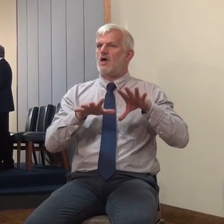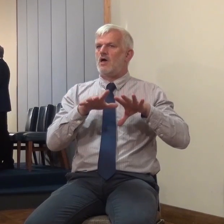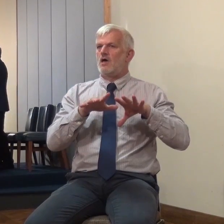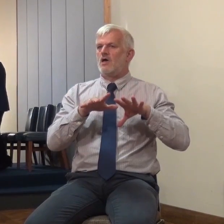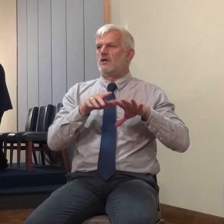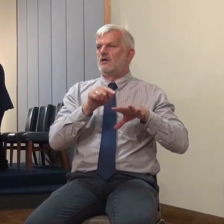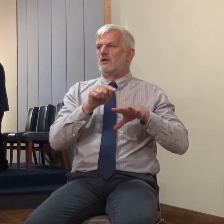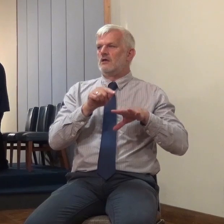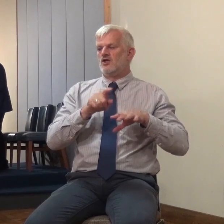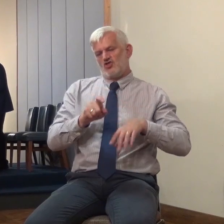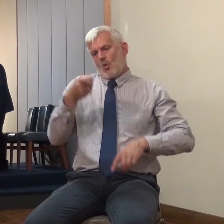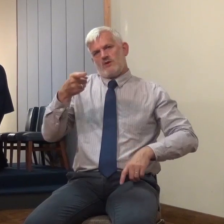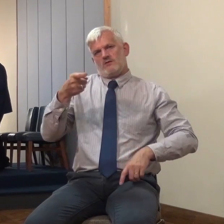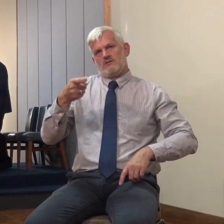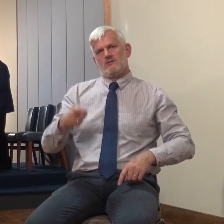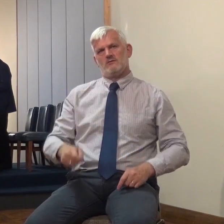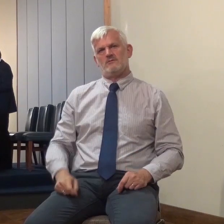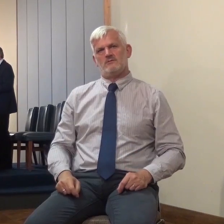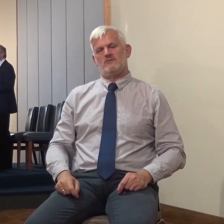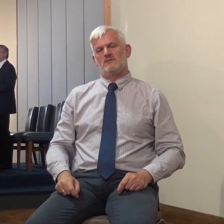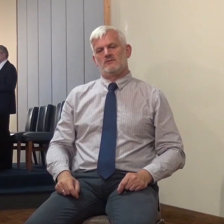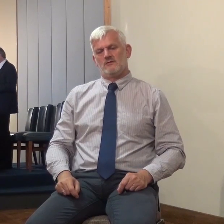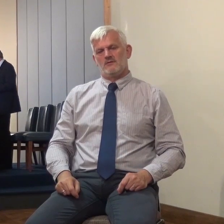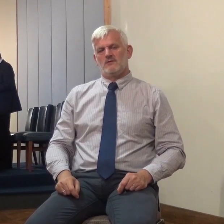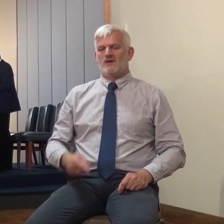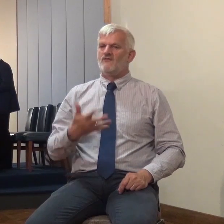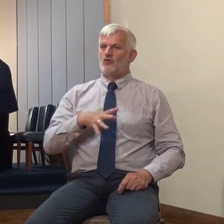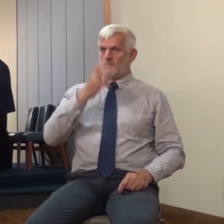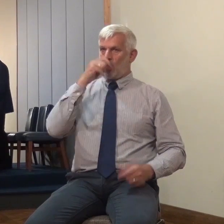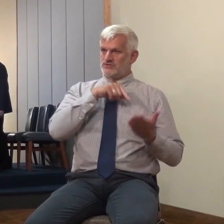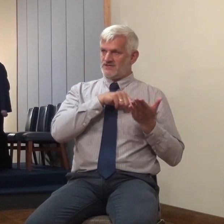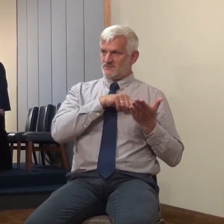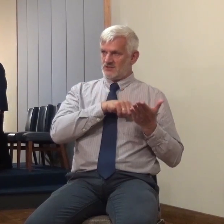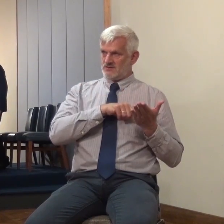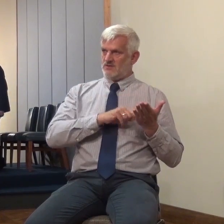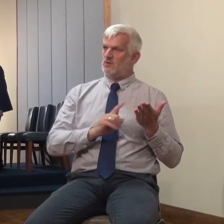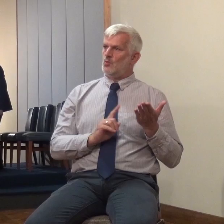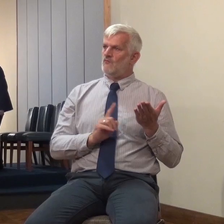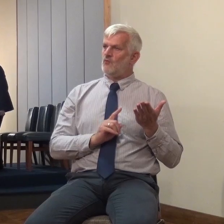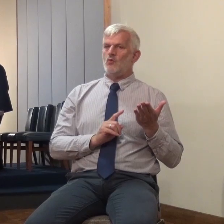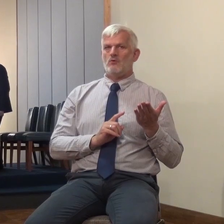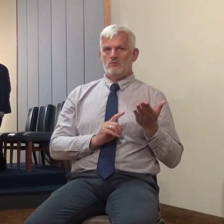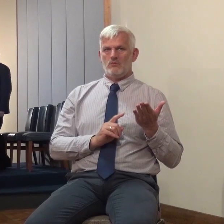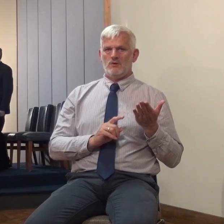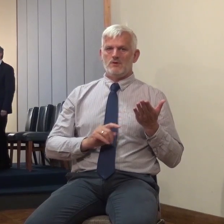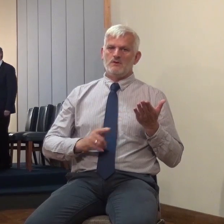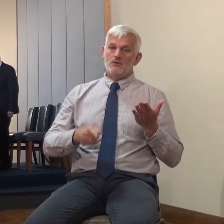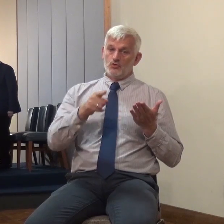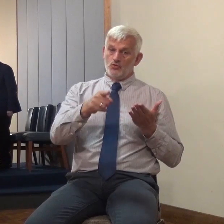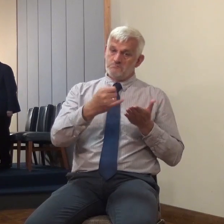But these Old Testament impediments and restrictions were designed to punish the people for